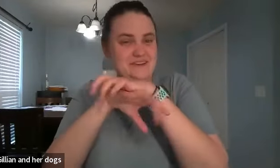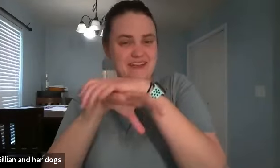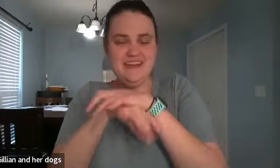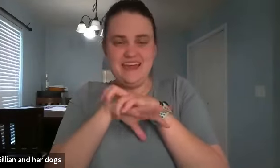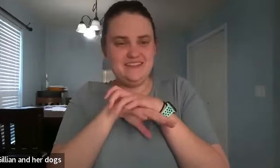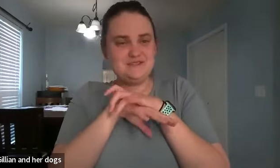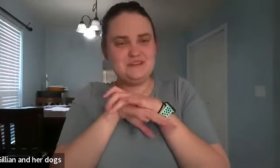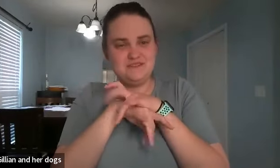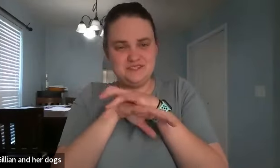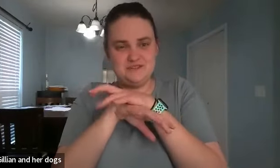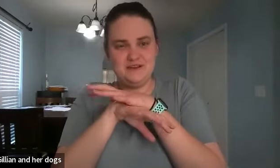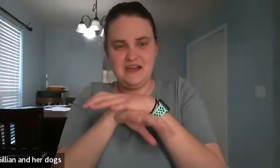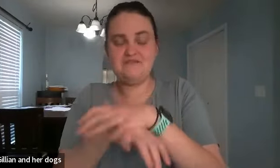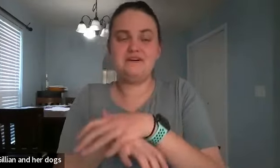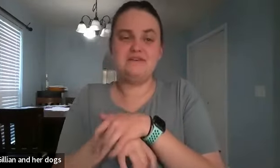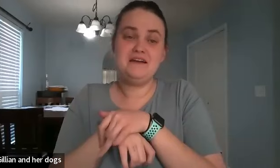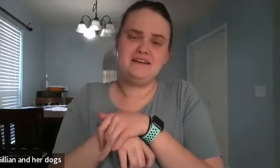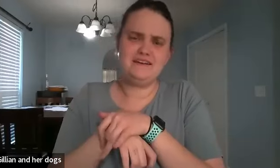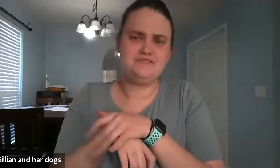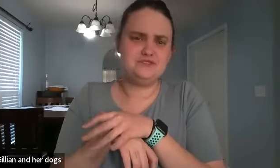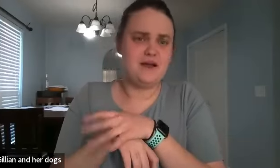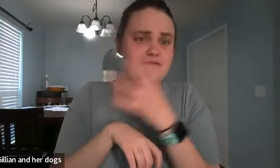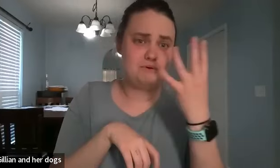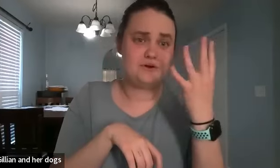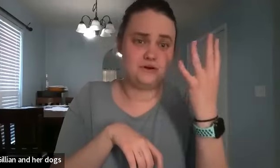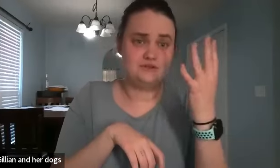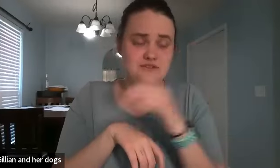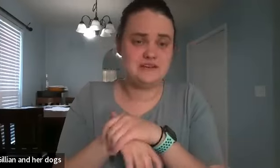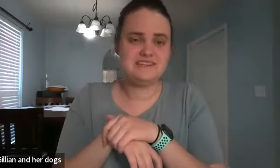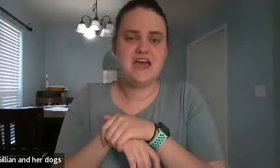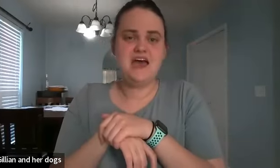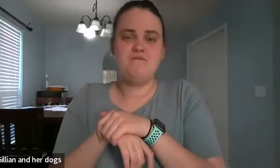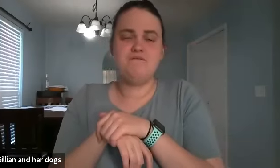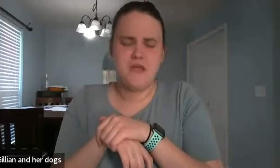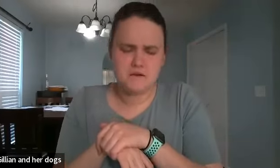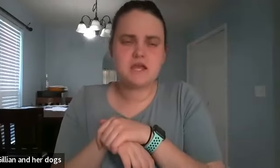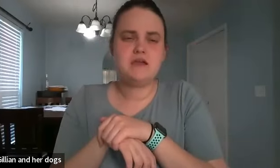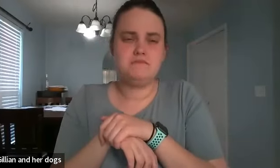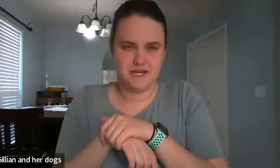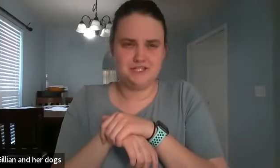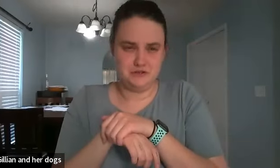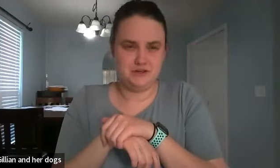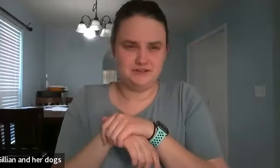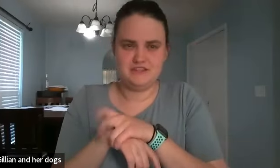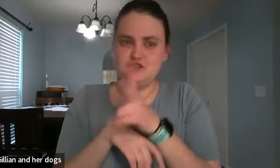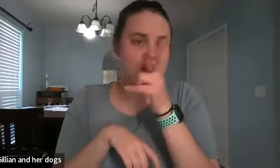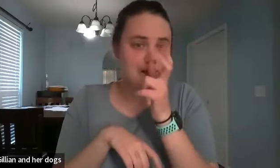fun. And this one, if you do, I have, I've told you, I have 4 girl students, very much girly girls. They do not like